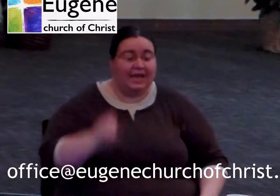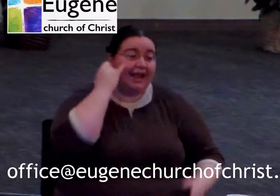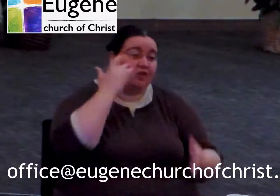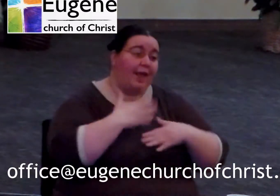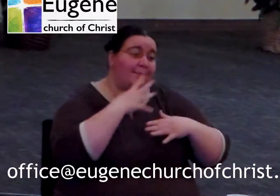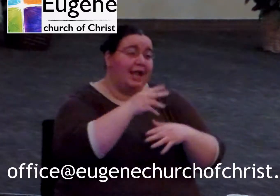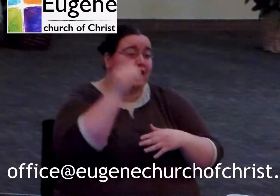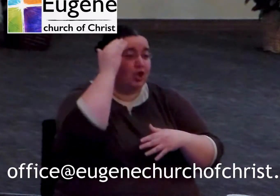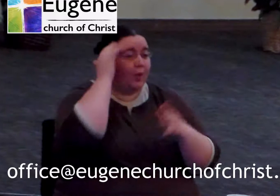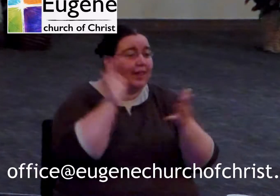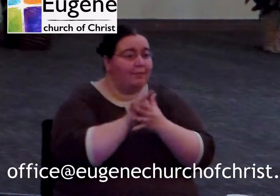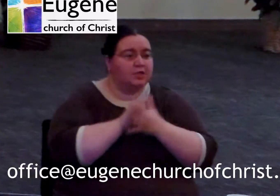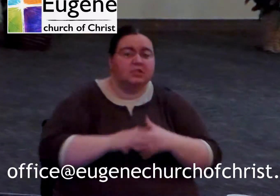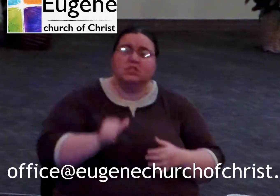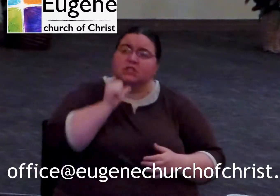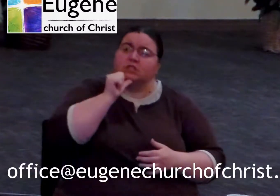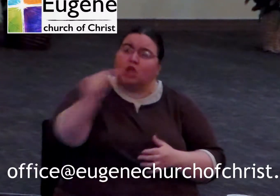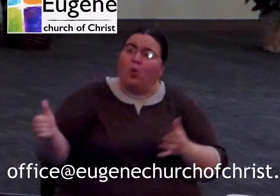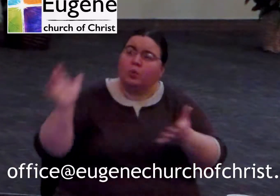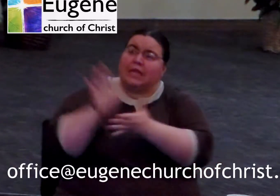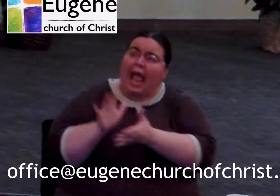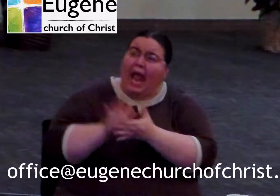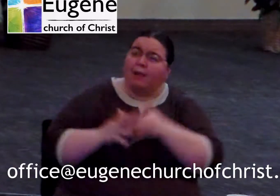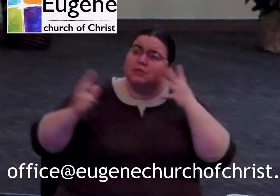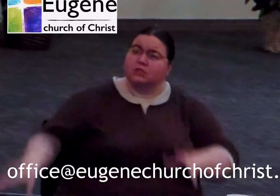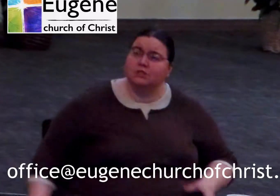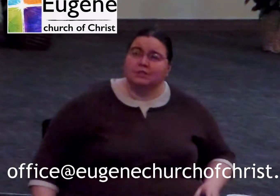Don't! Quiet!